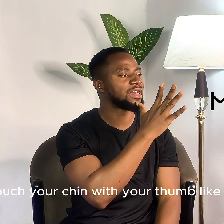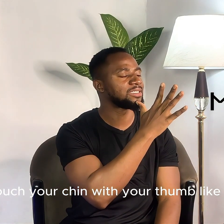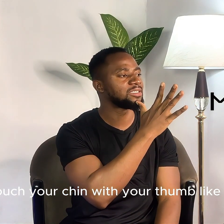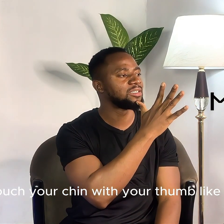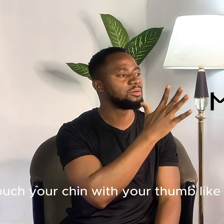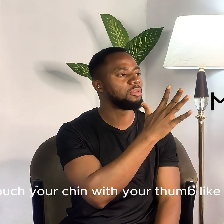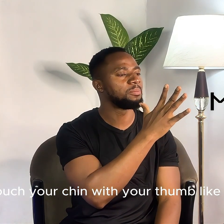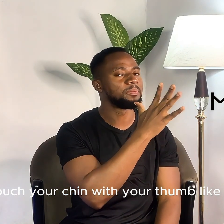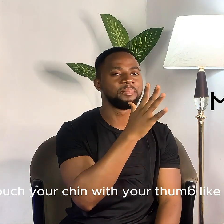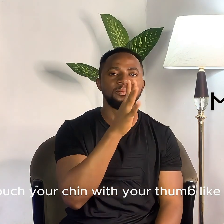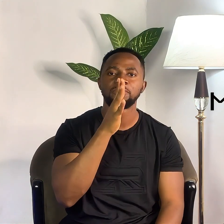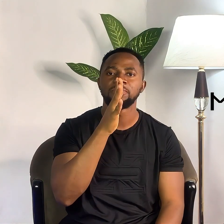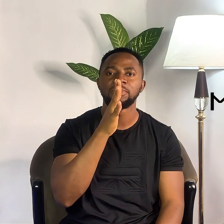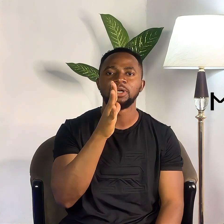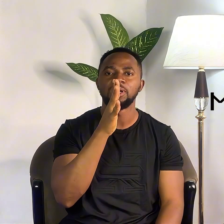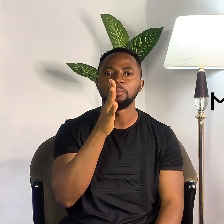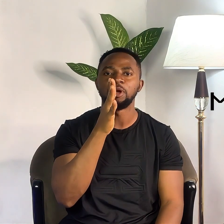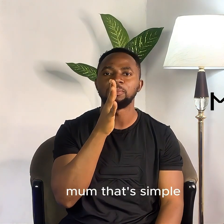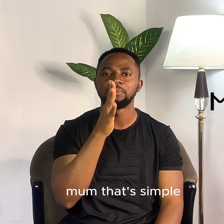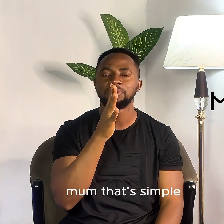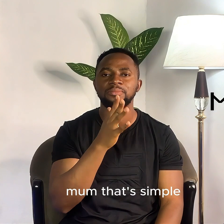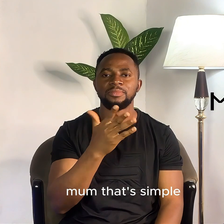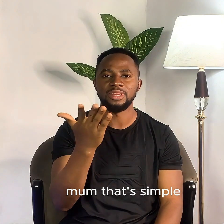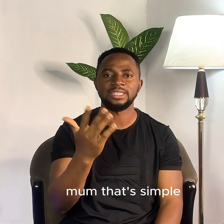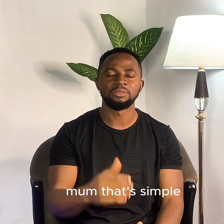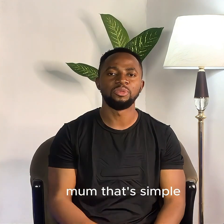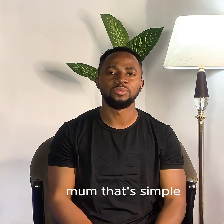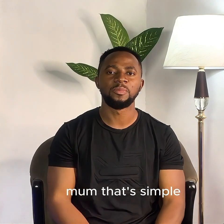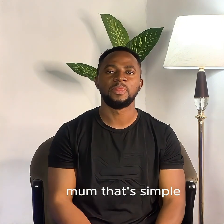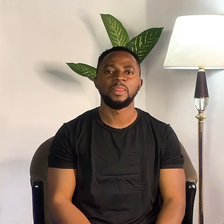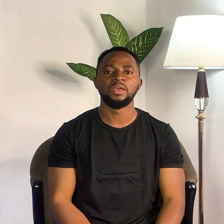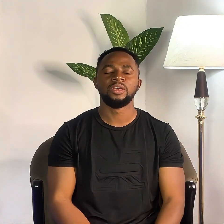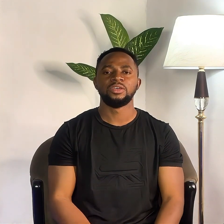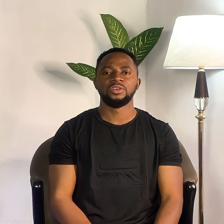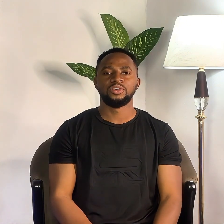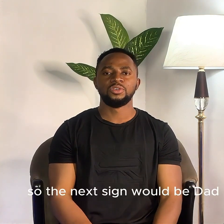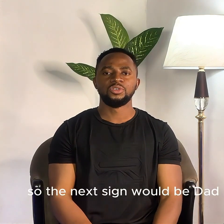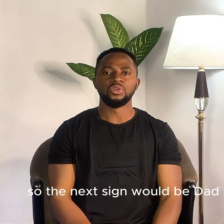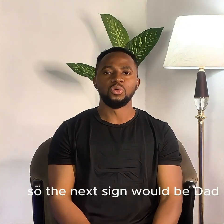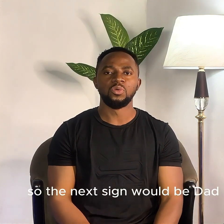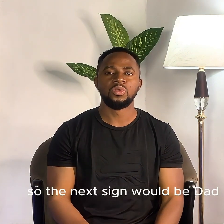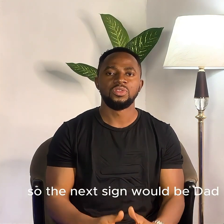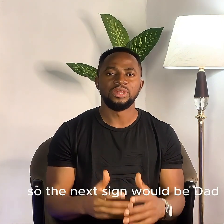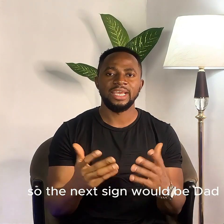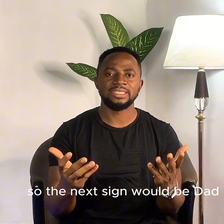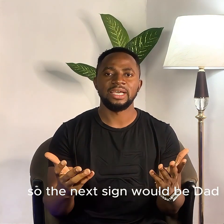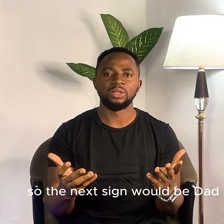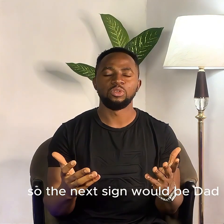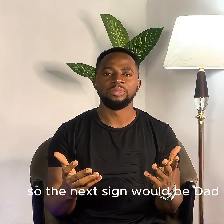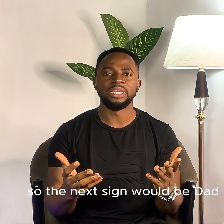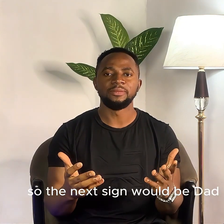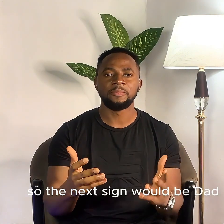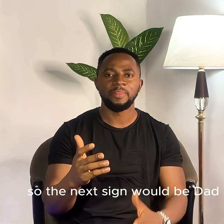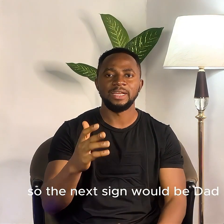that. Mom, mom. That's simple. So the next sign would be